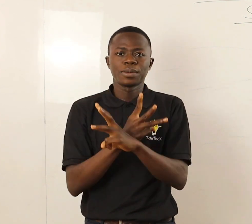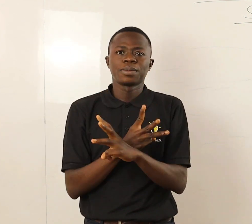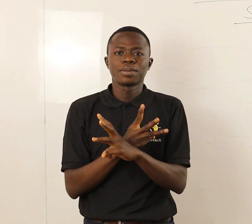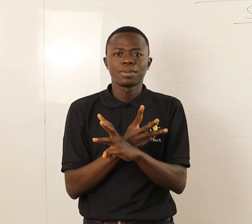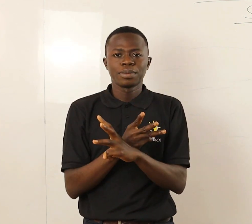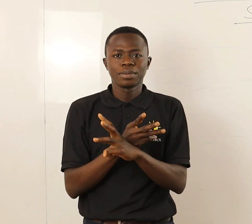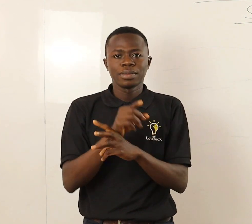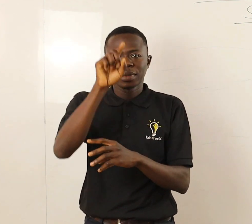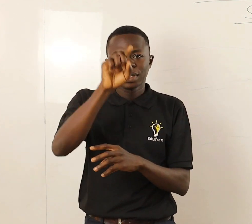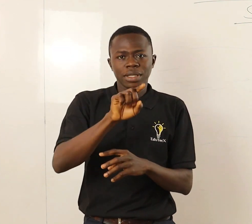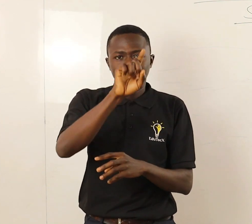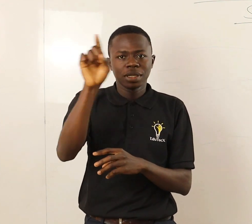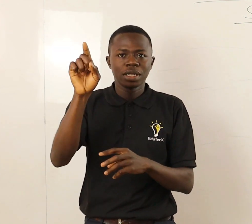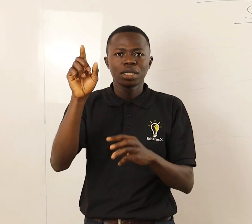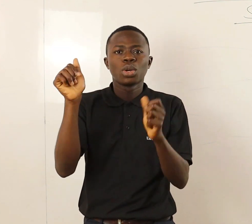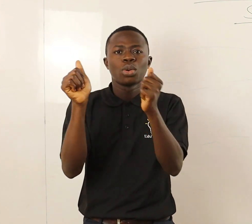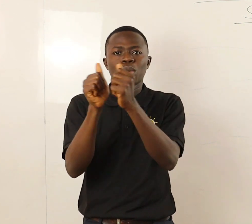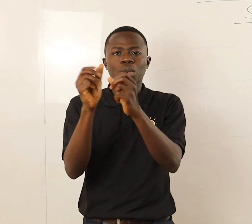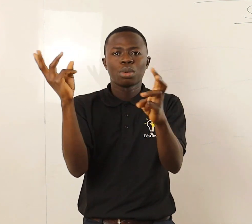Multiplication of sets.